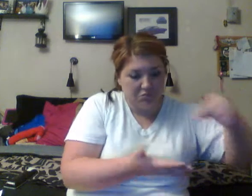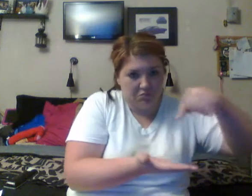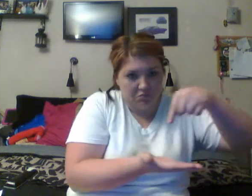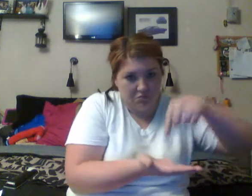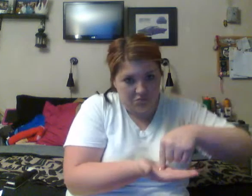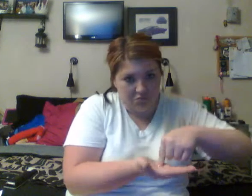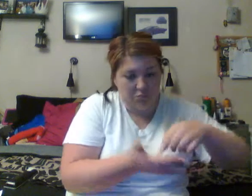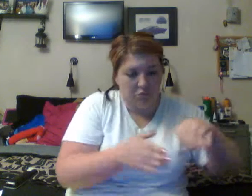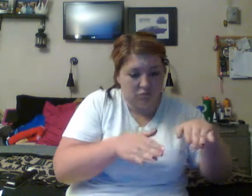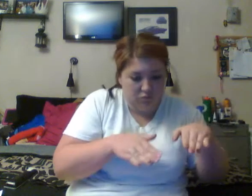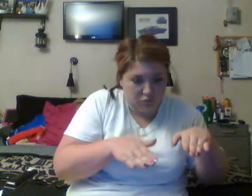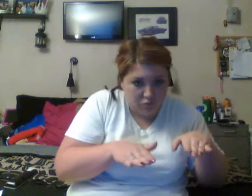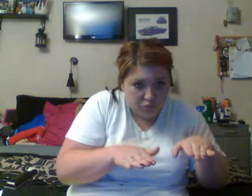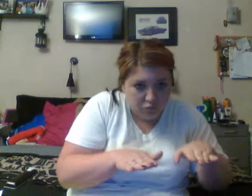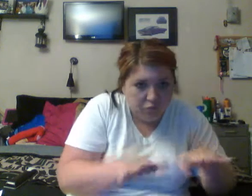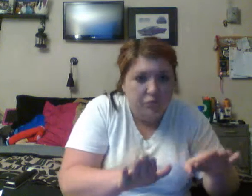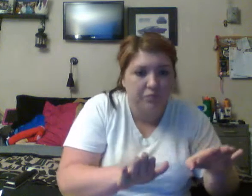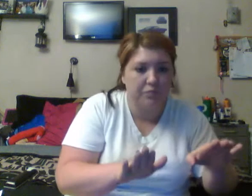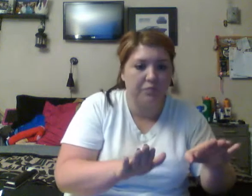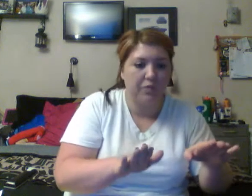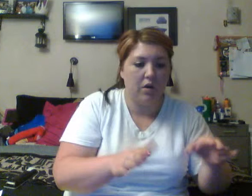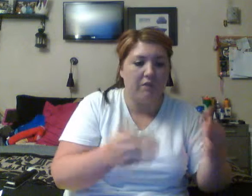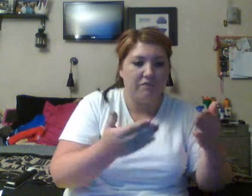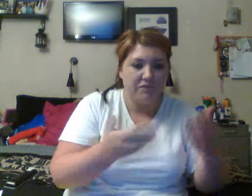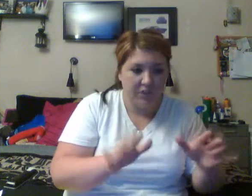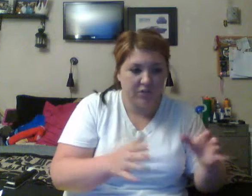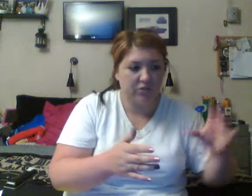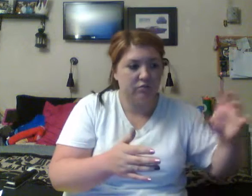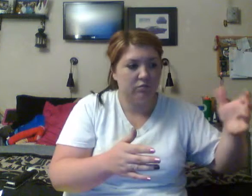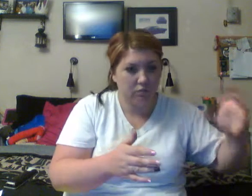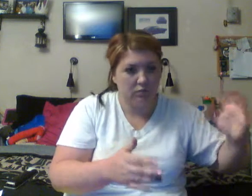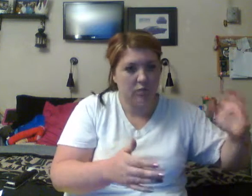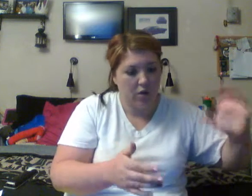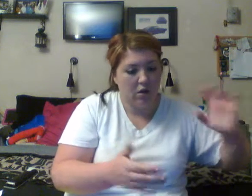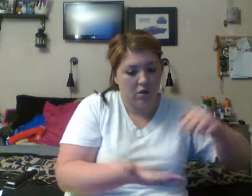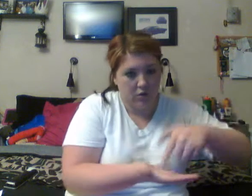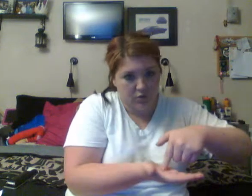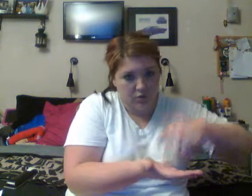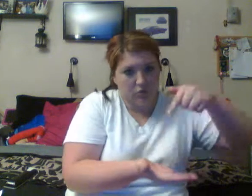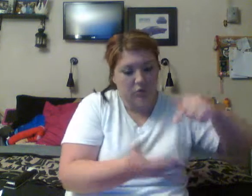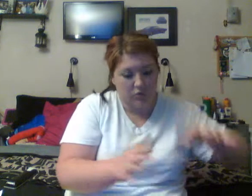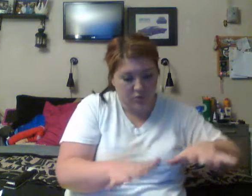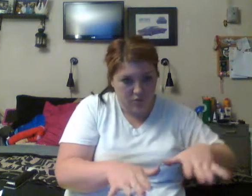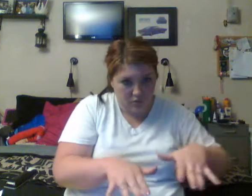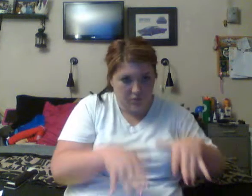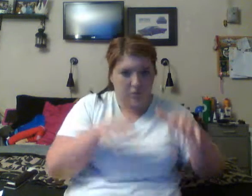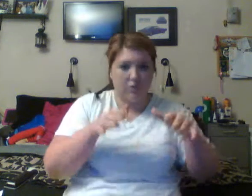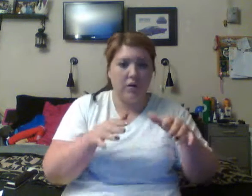sew that up. When you finish with that, you take it out again, you pull your zipper down, and then